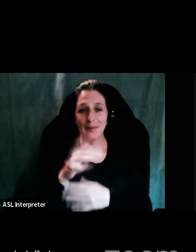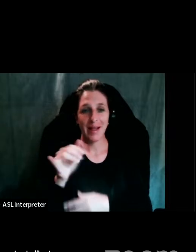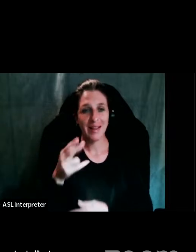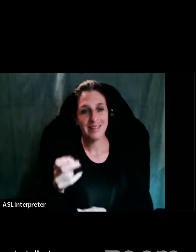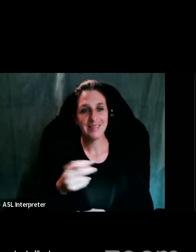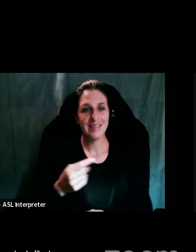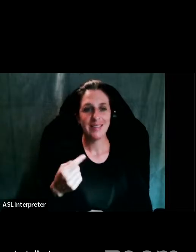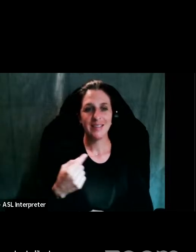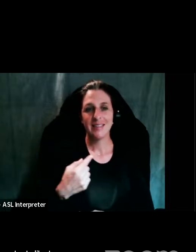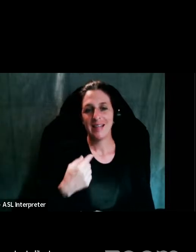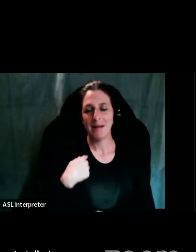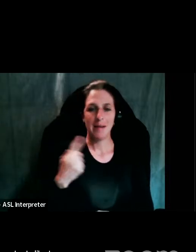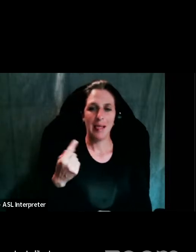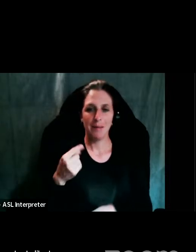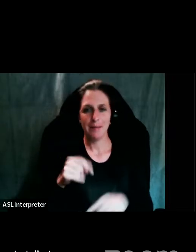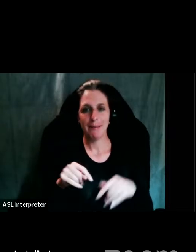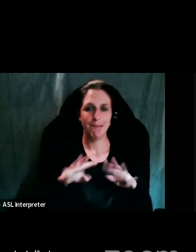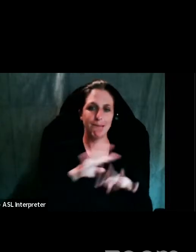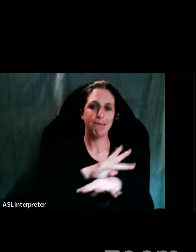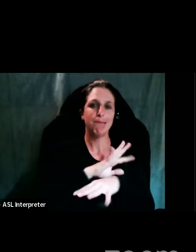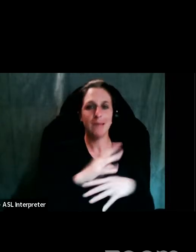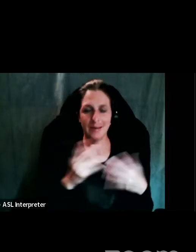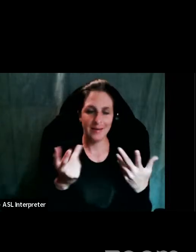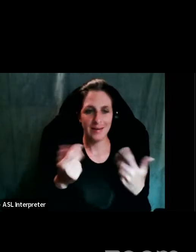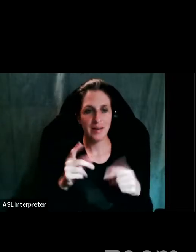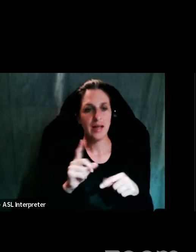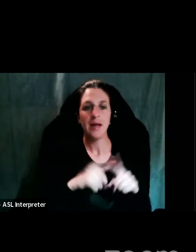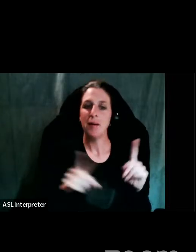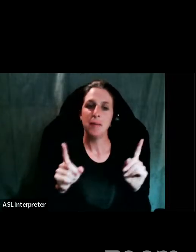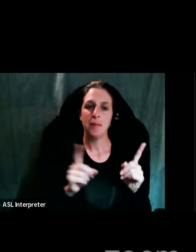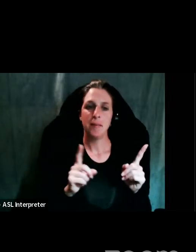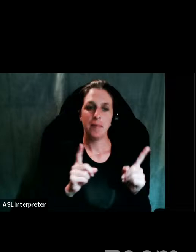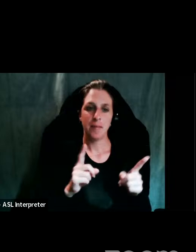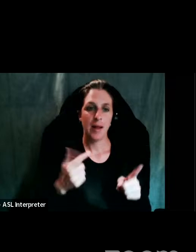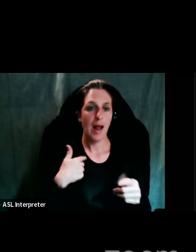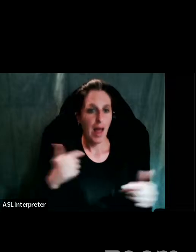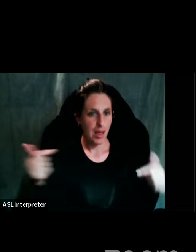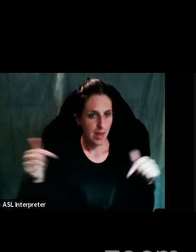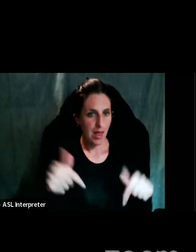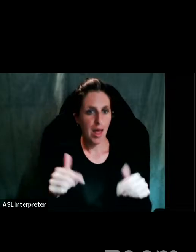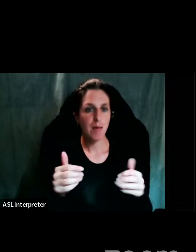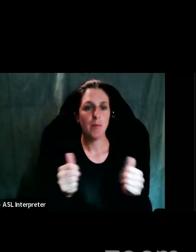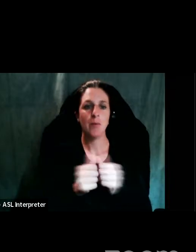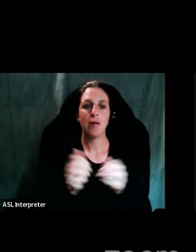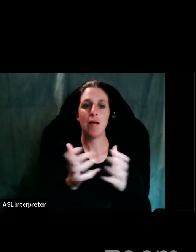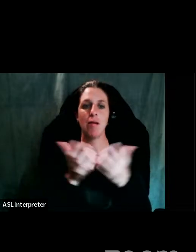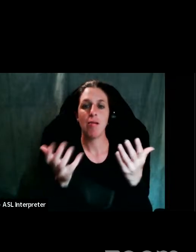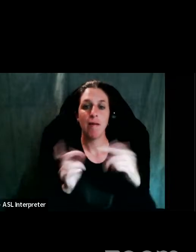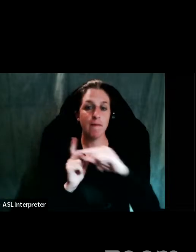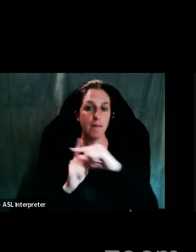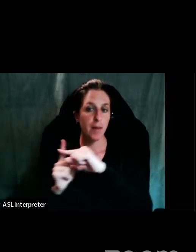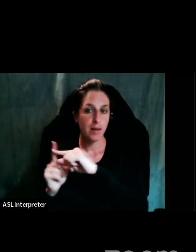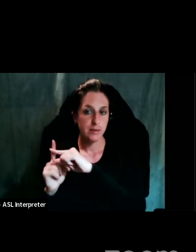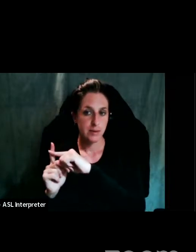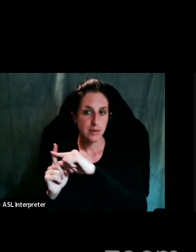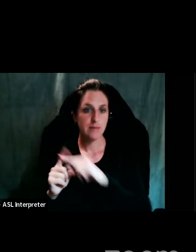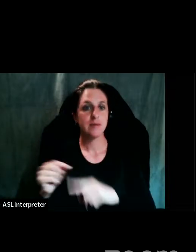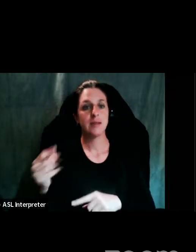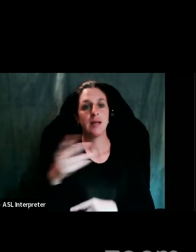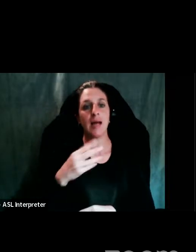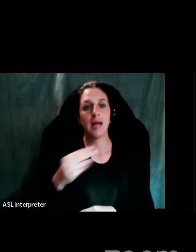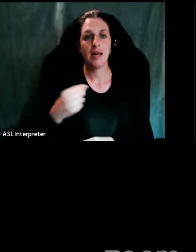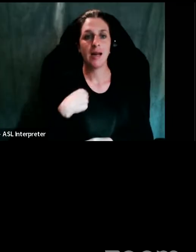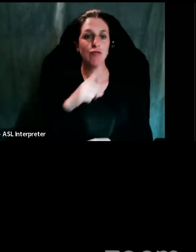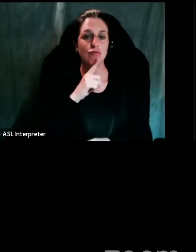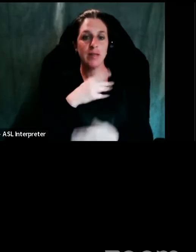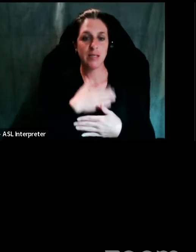ruffled sometimes. But actually, I came with a lot of positive, and I really